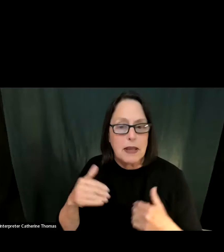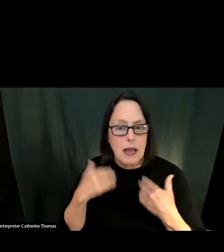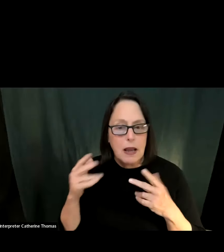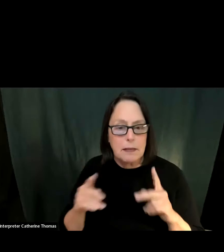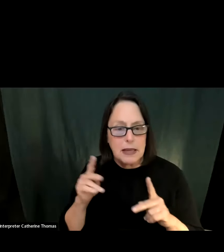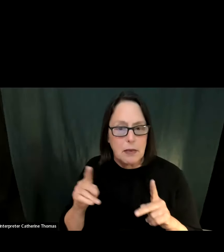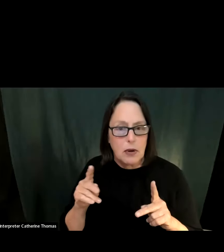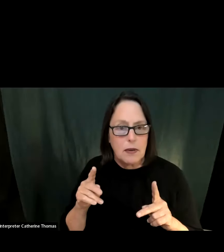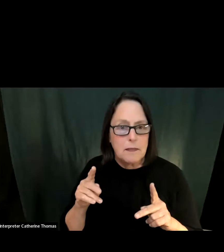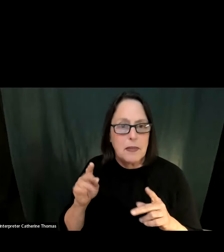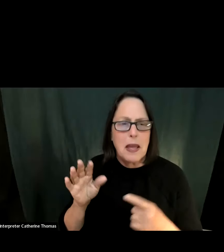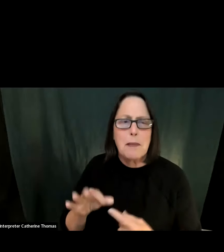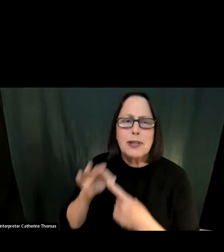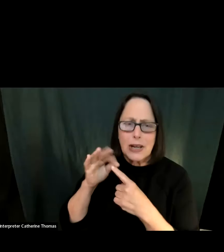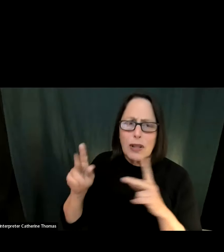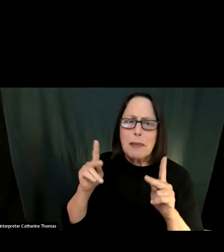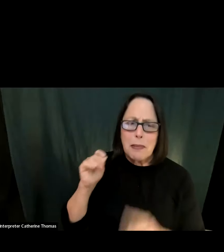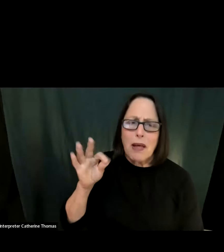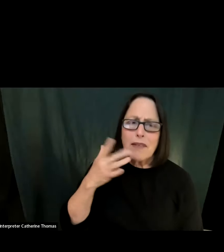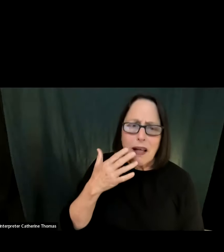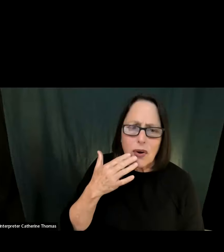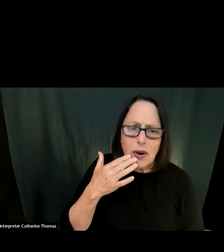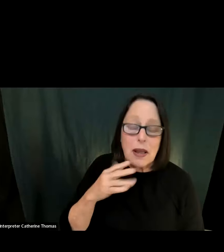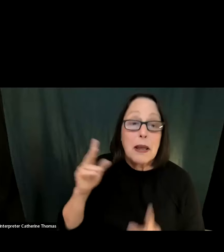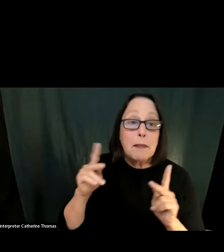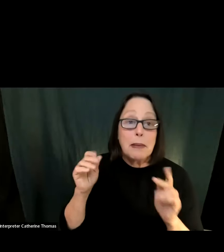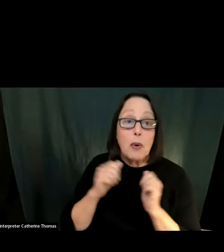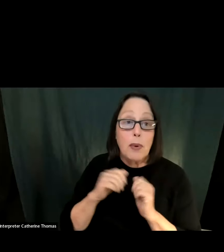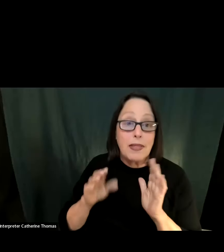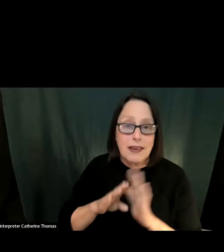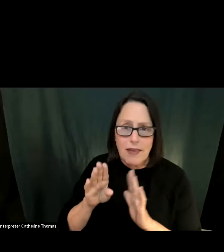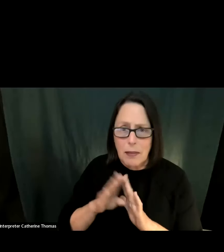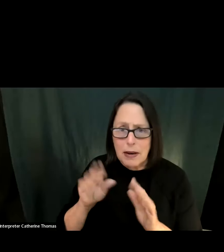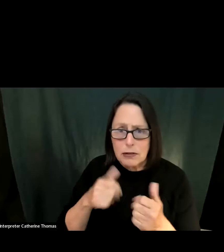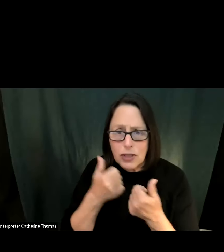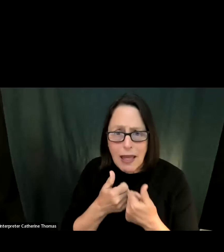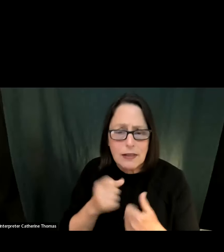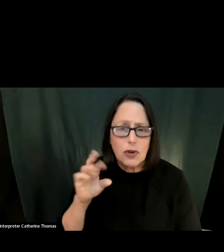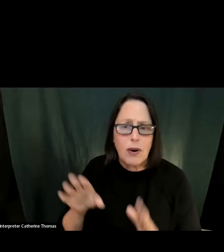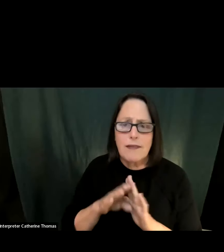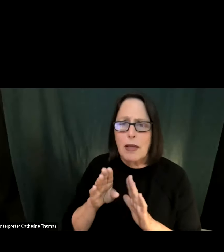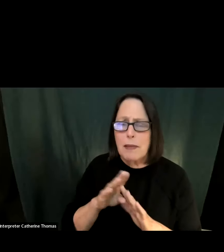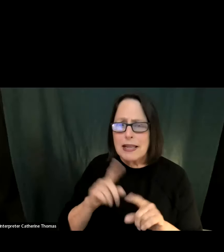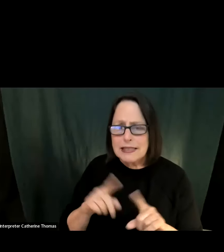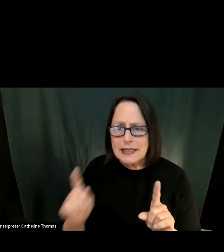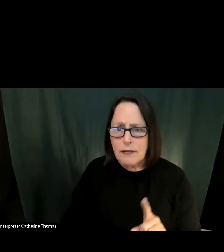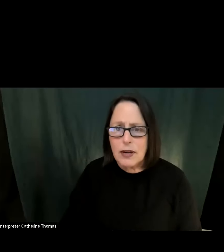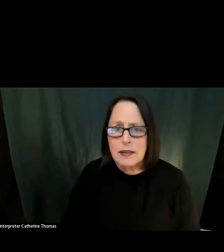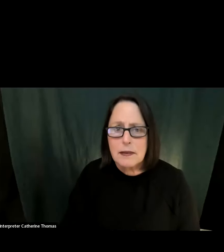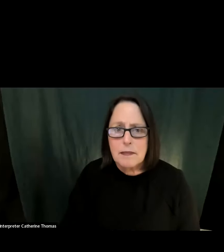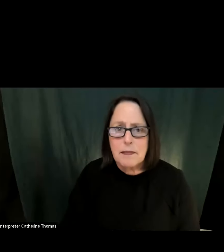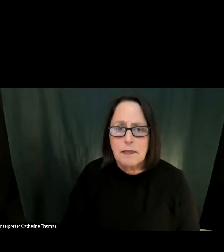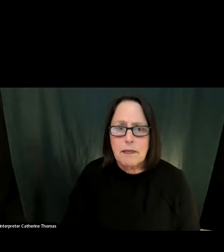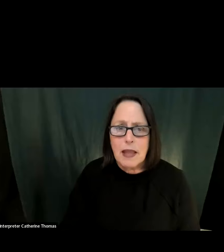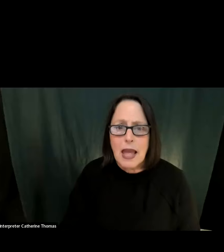particularly people of color, people with developmental challenges or differences, and